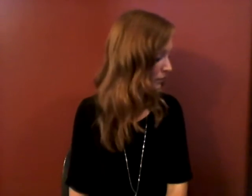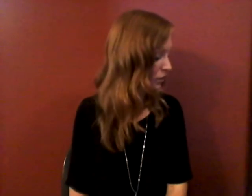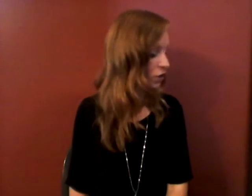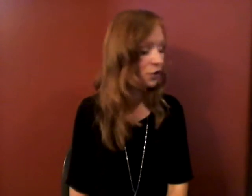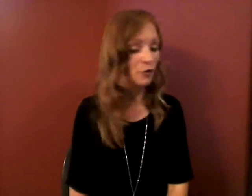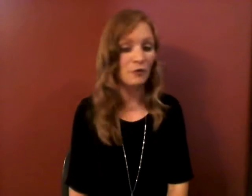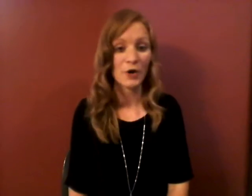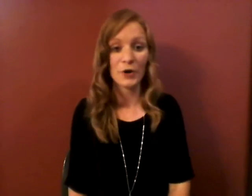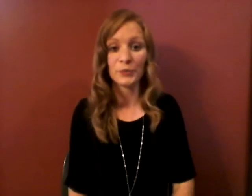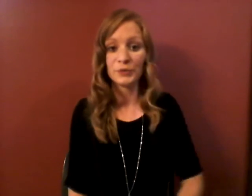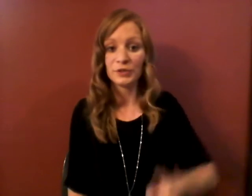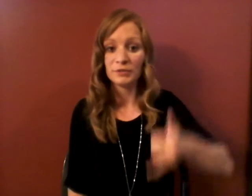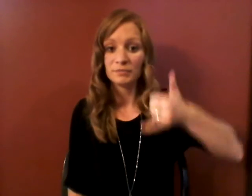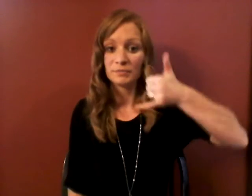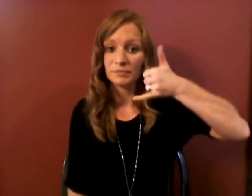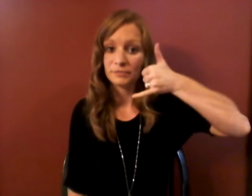Phone.